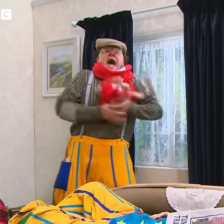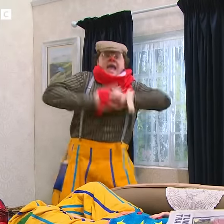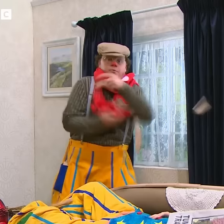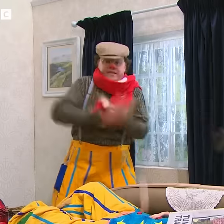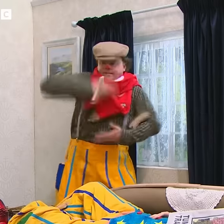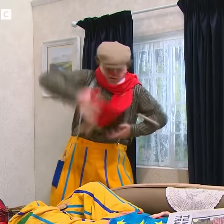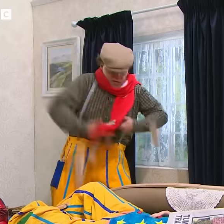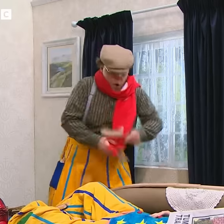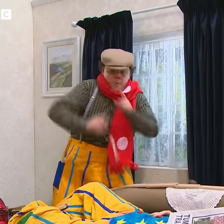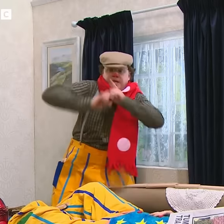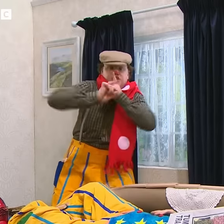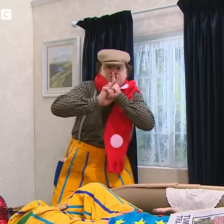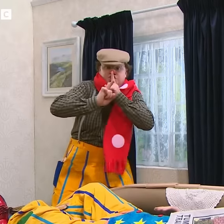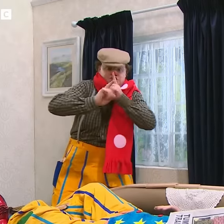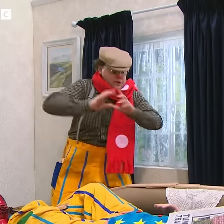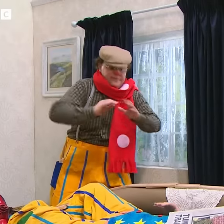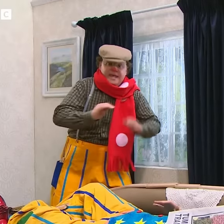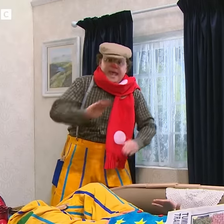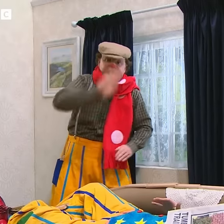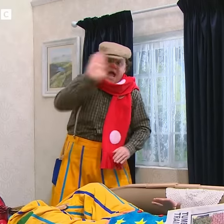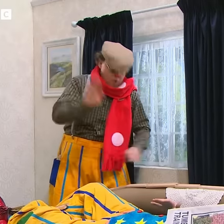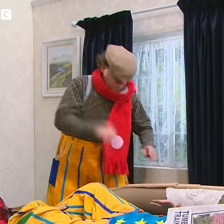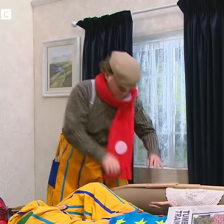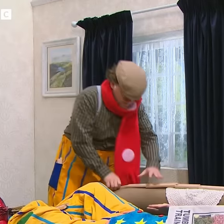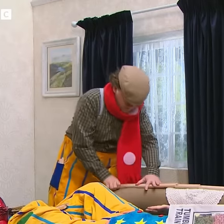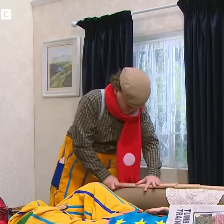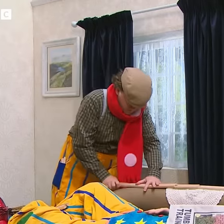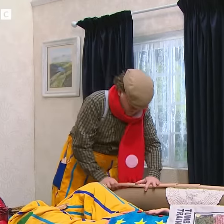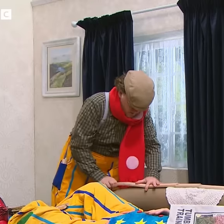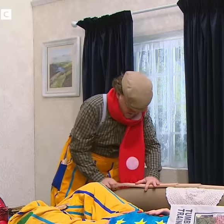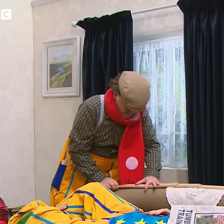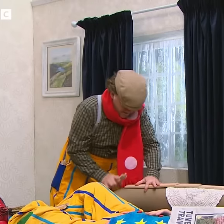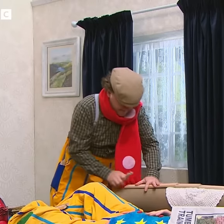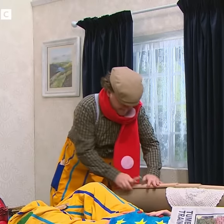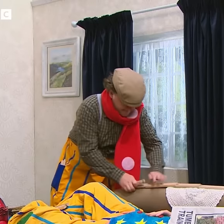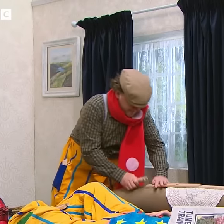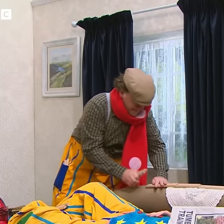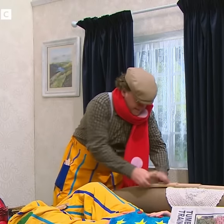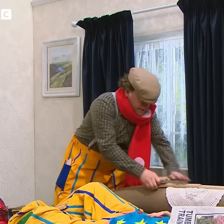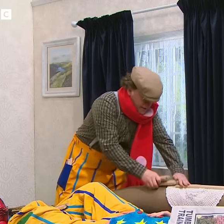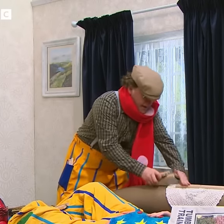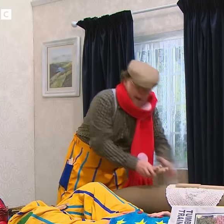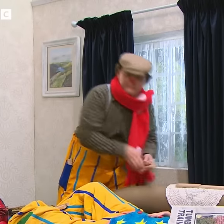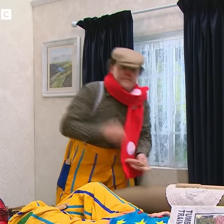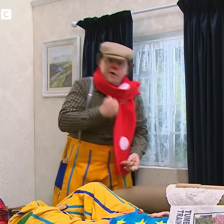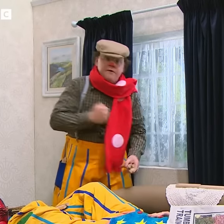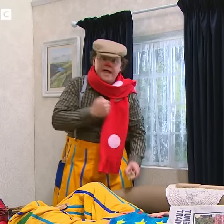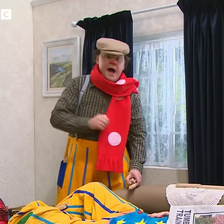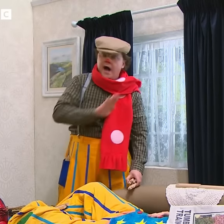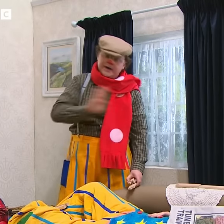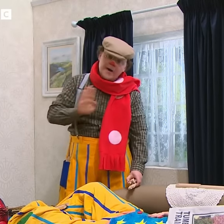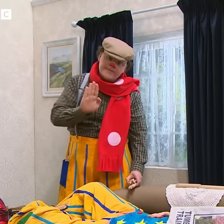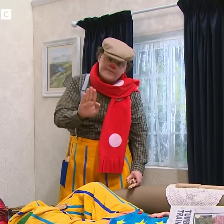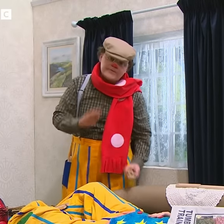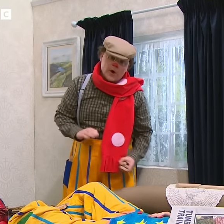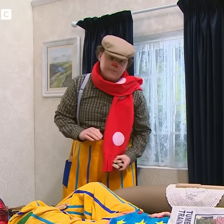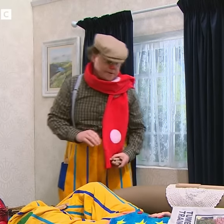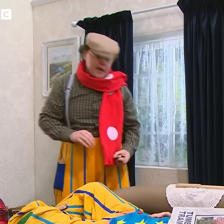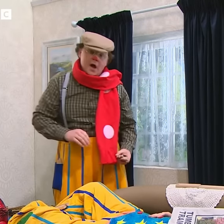Today! Oh, shh! Hello? That's Mr. Tumble's train track. I'm sorry, I can't stop. I